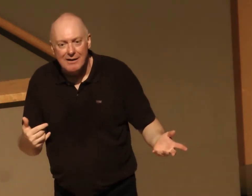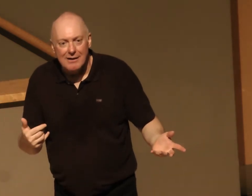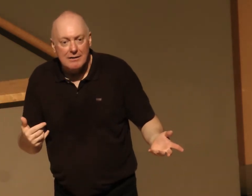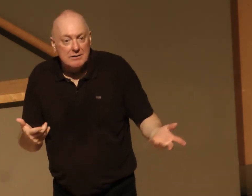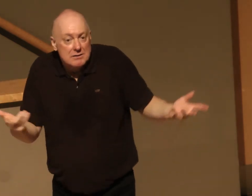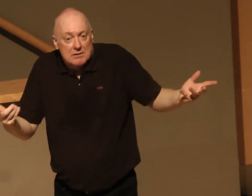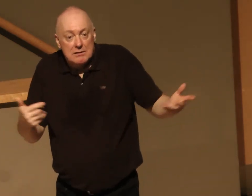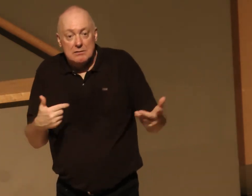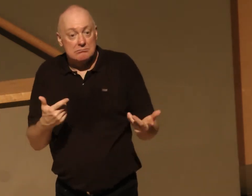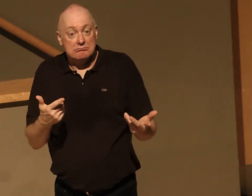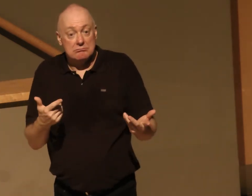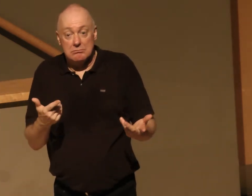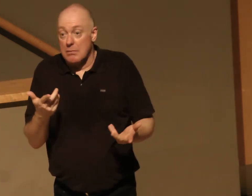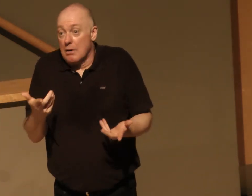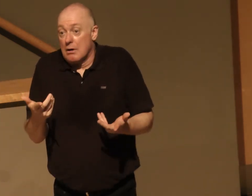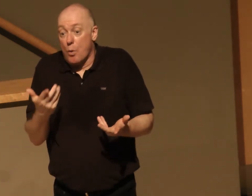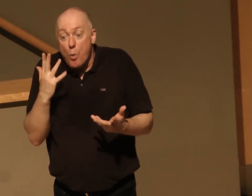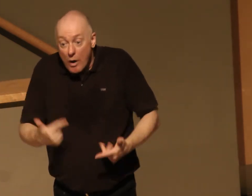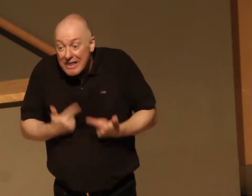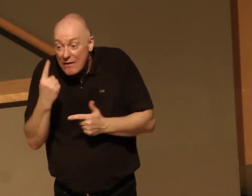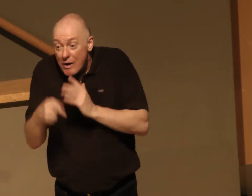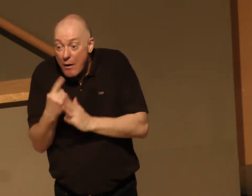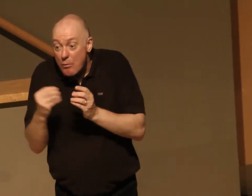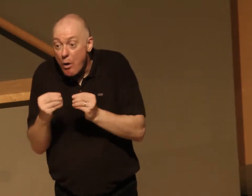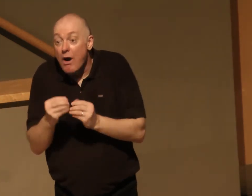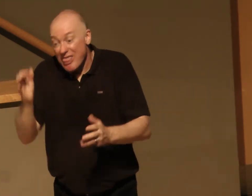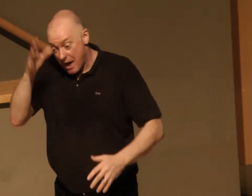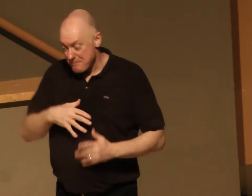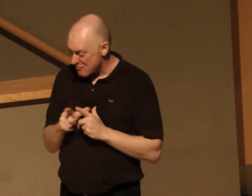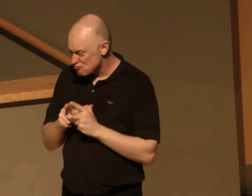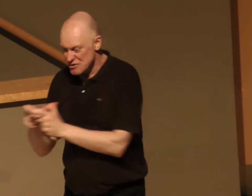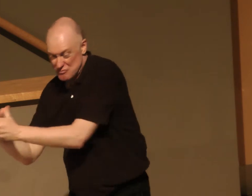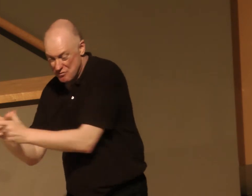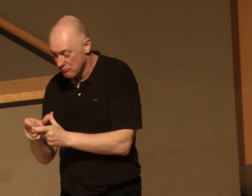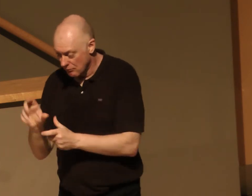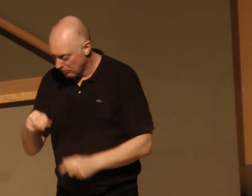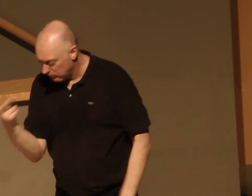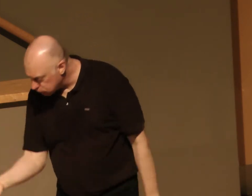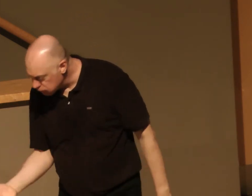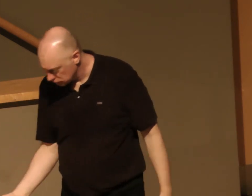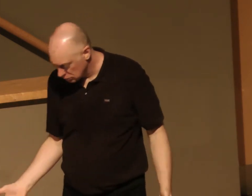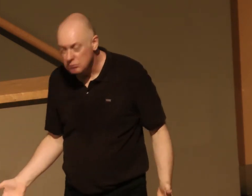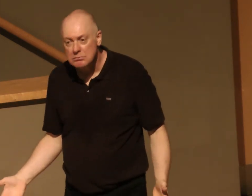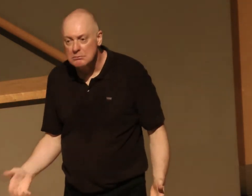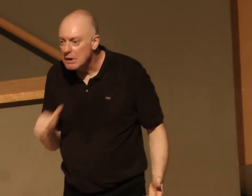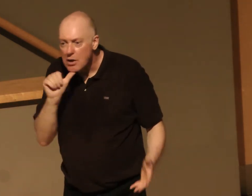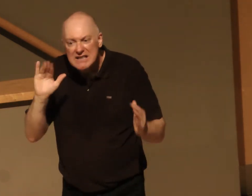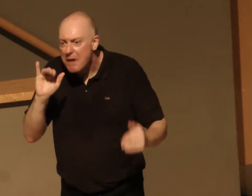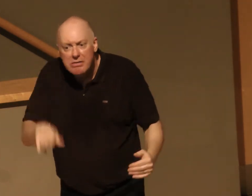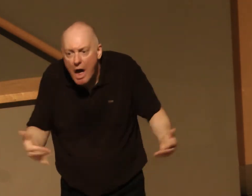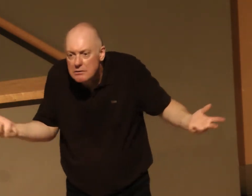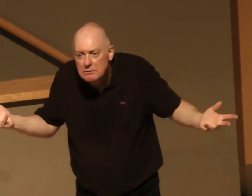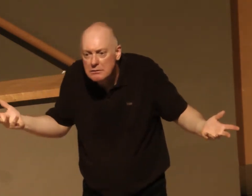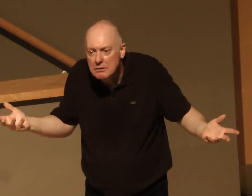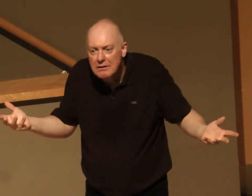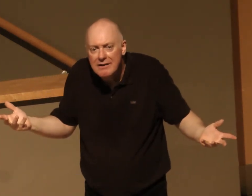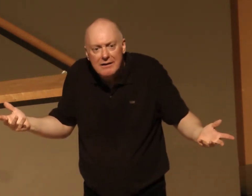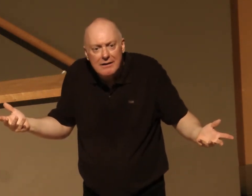neither are you we're not guaranteed we don't know what's going to happen that young man who collapsed on the basketball court he didn't expect that to happen that day have you